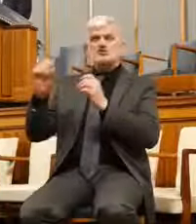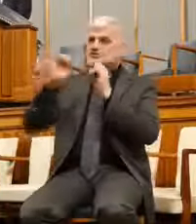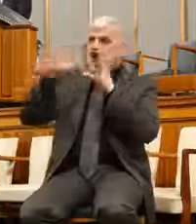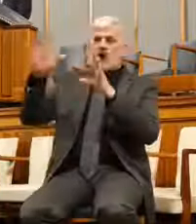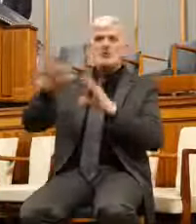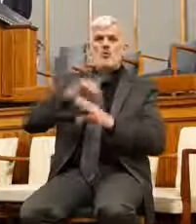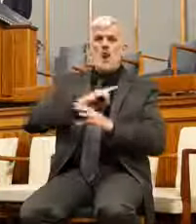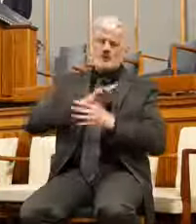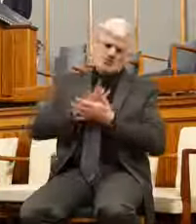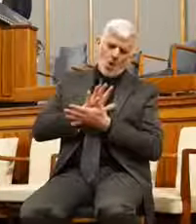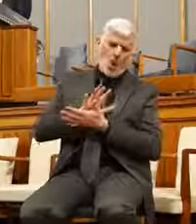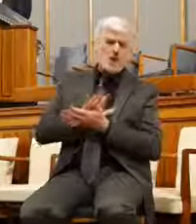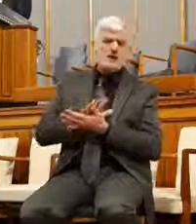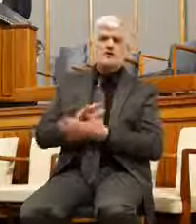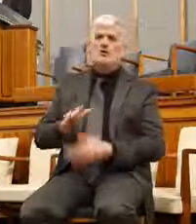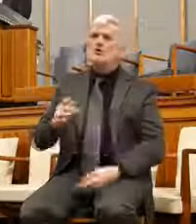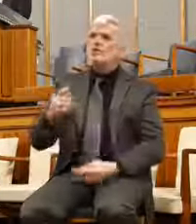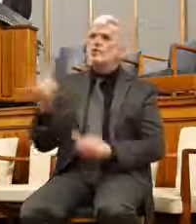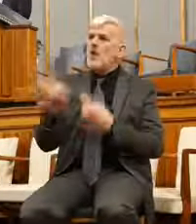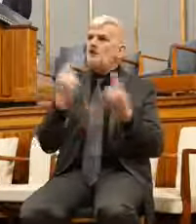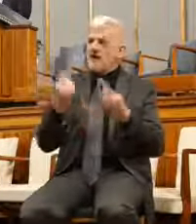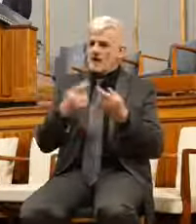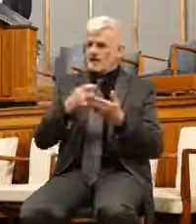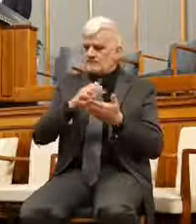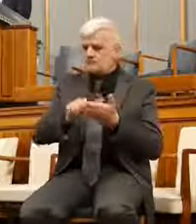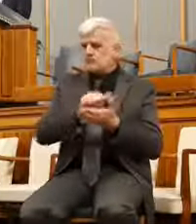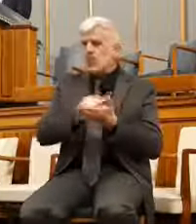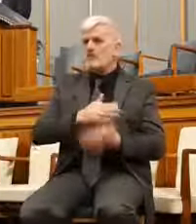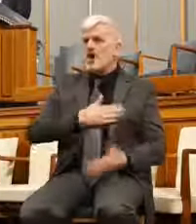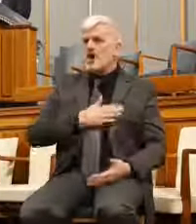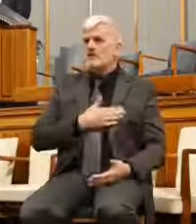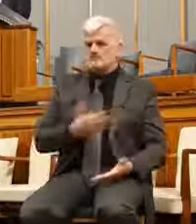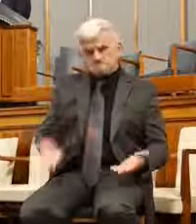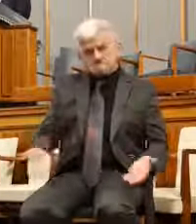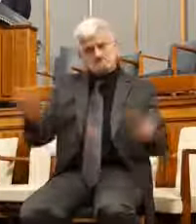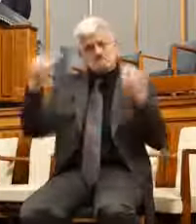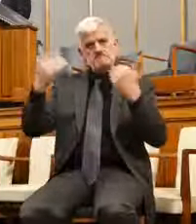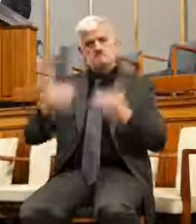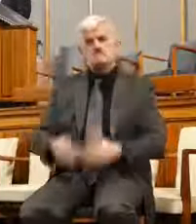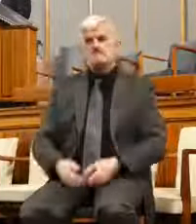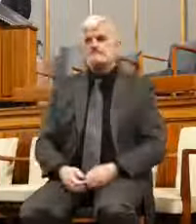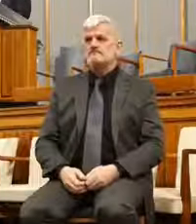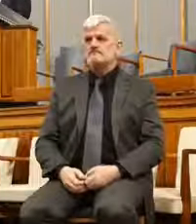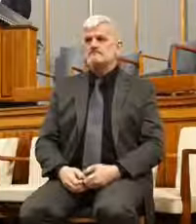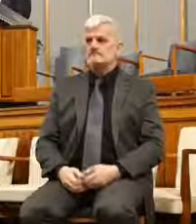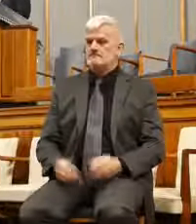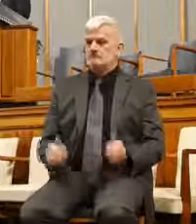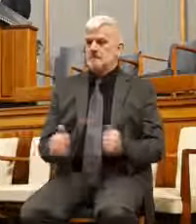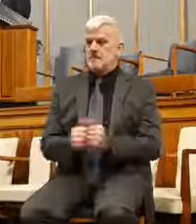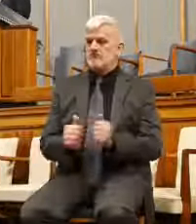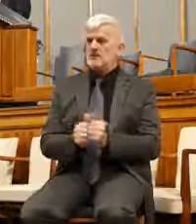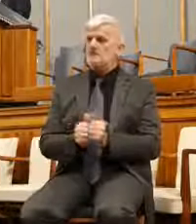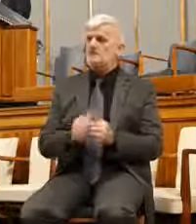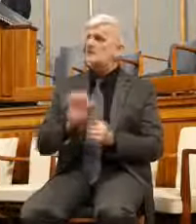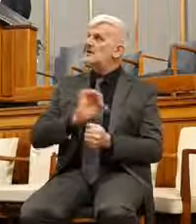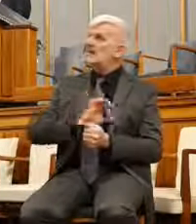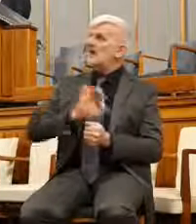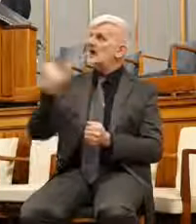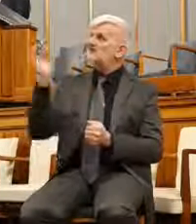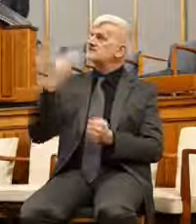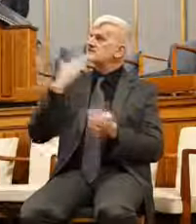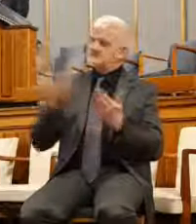for joy, all ye that are upright in heart. May God add his blessing to